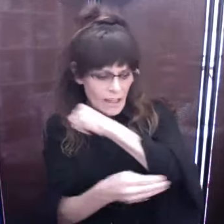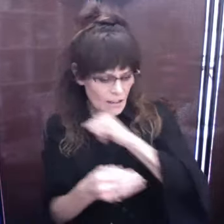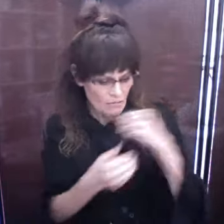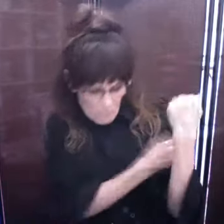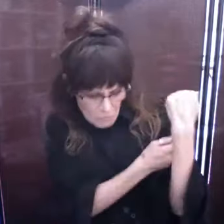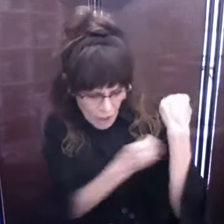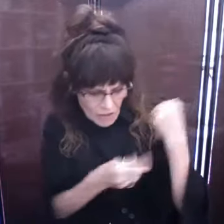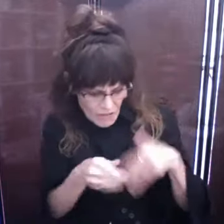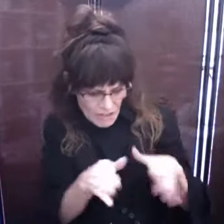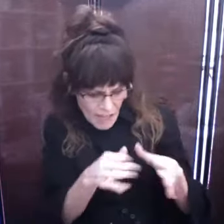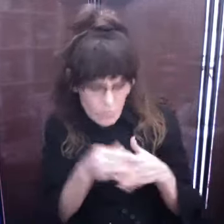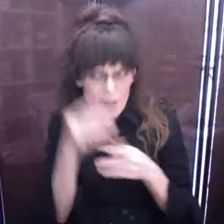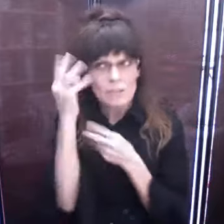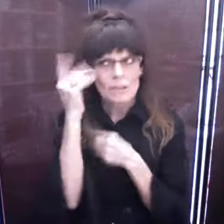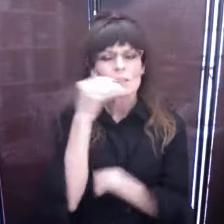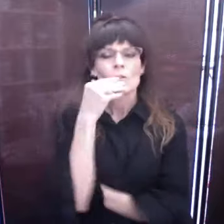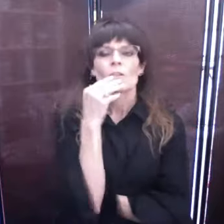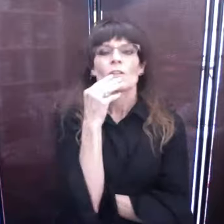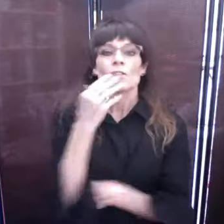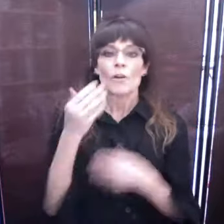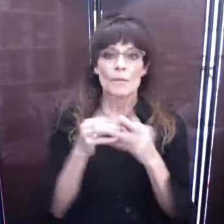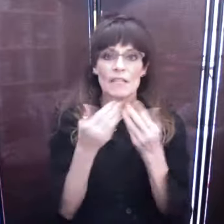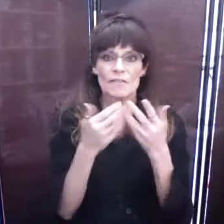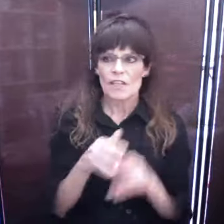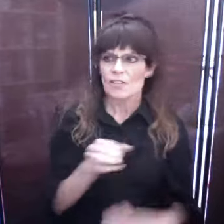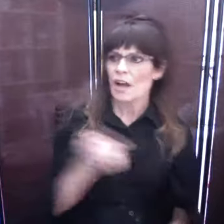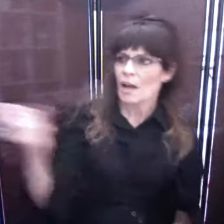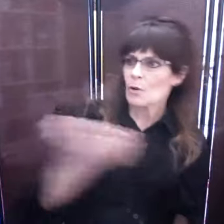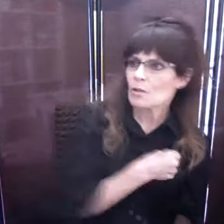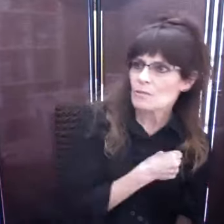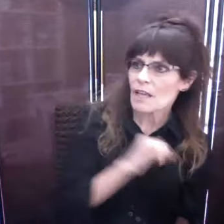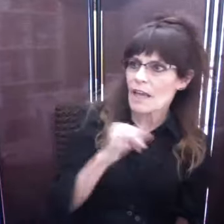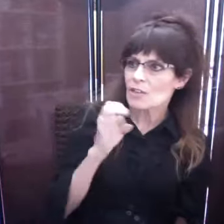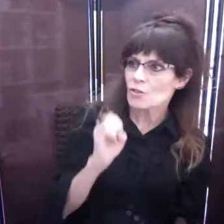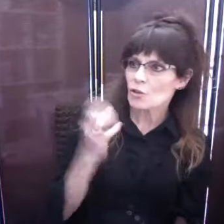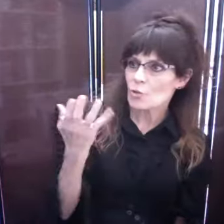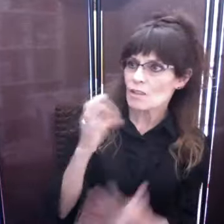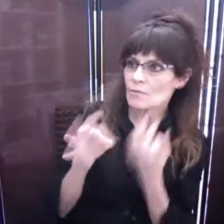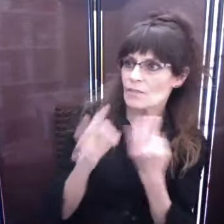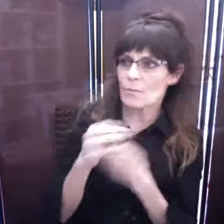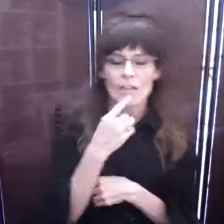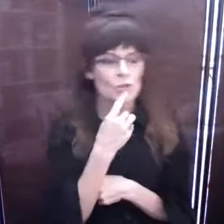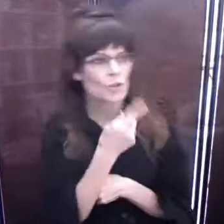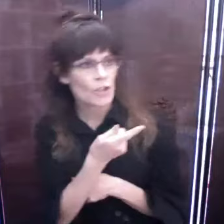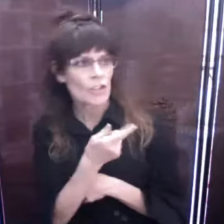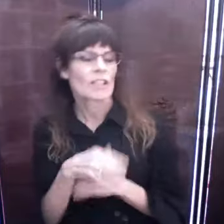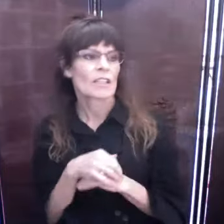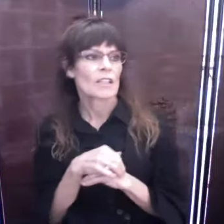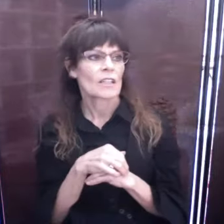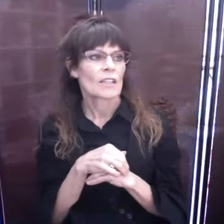And after the meeting, I pulled him aside. I said, hey, Joe, you open to something? You open to some feedback? He said, sure. I said, they used to ask